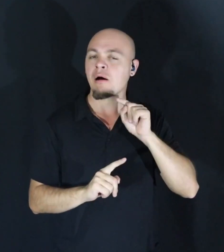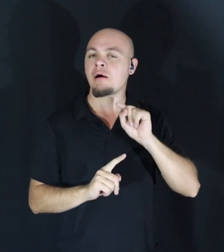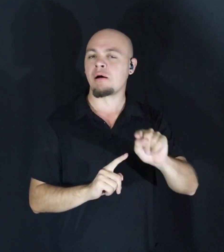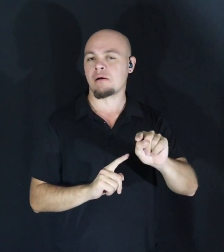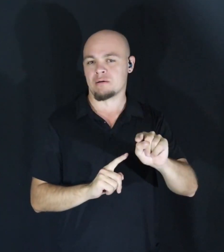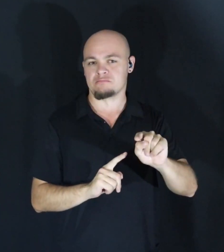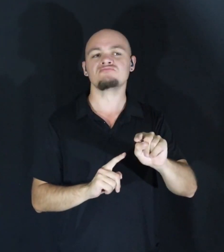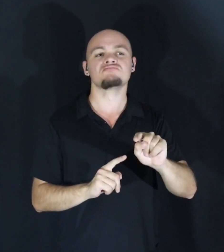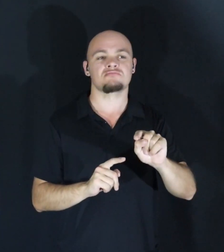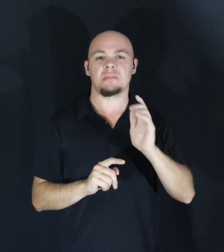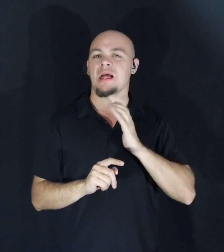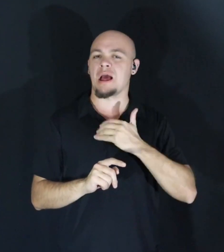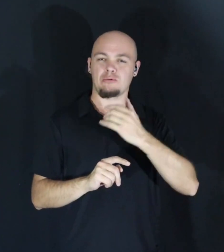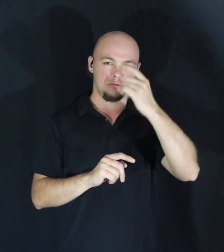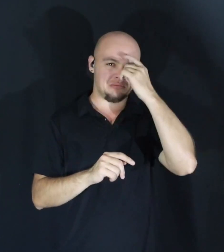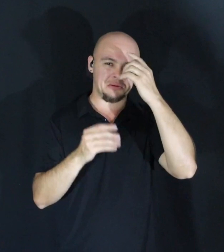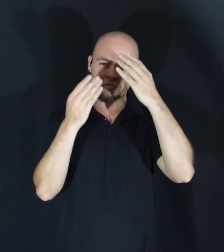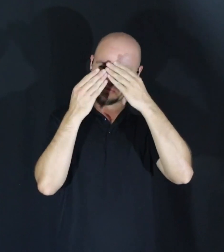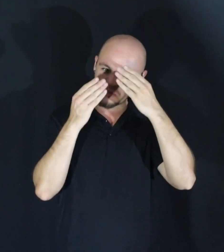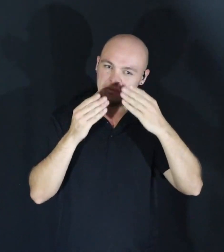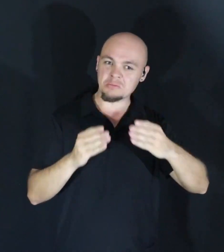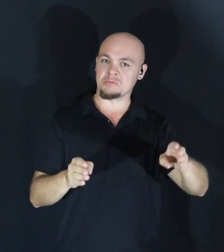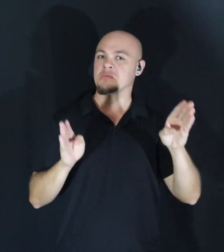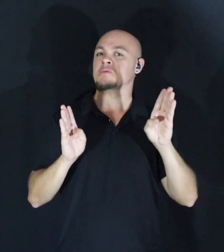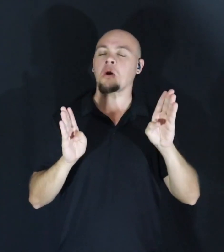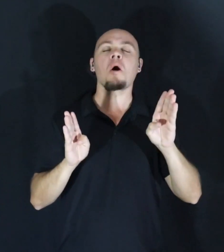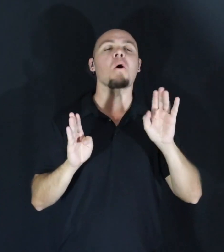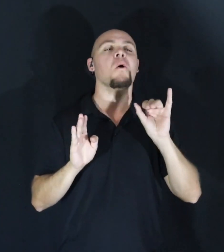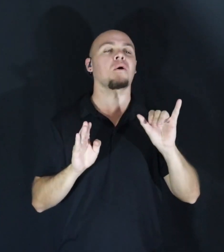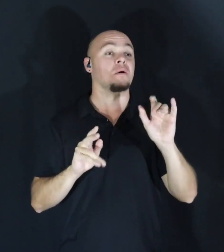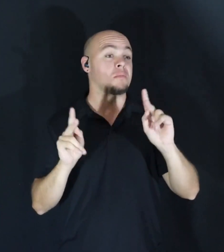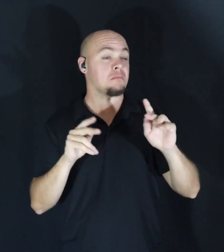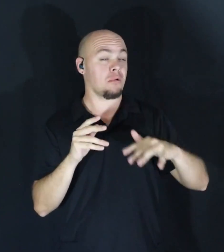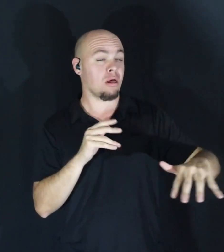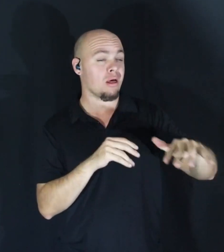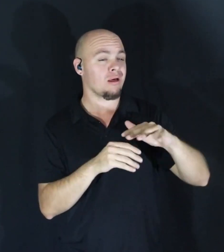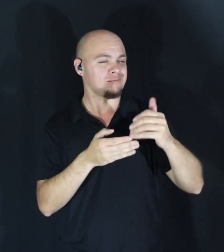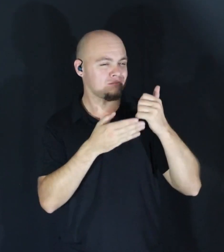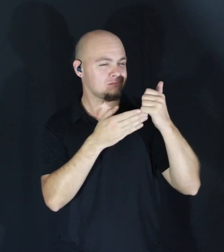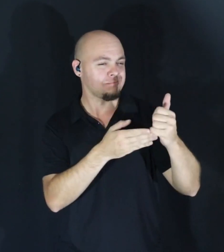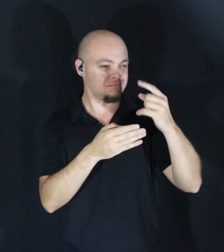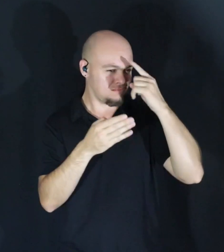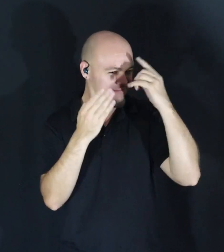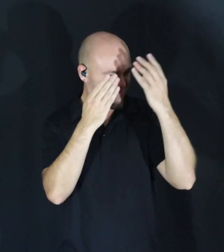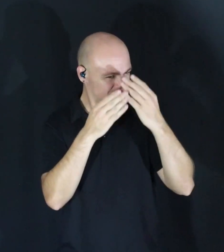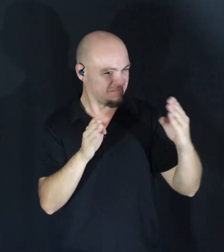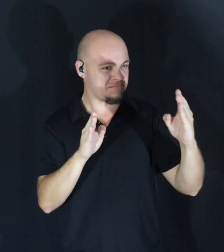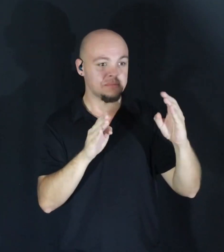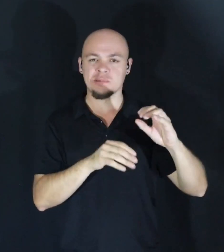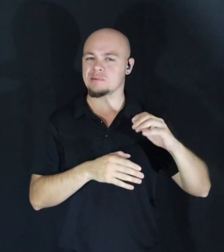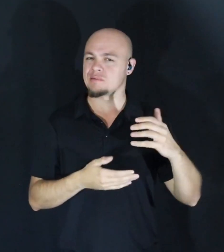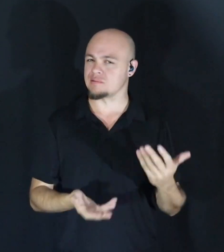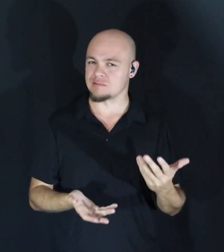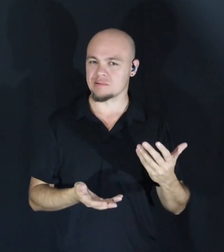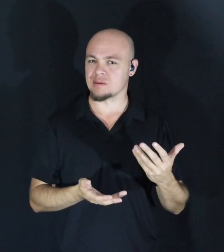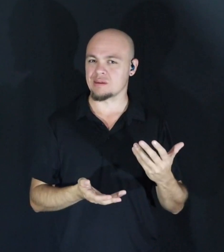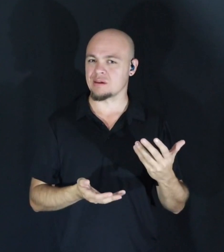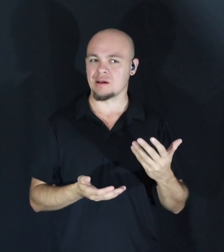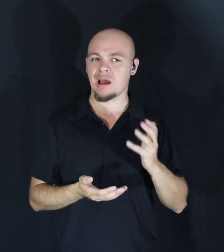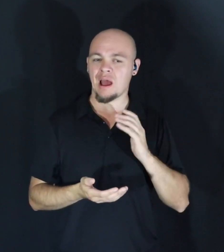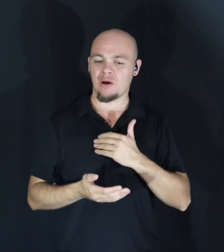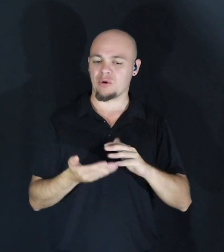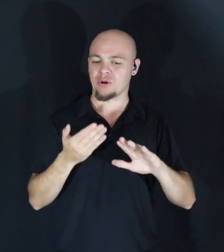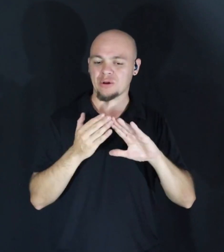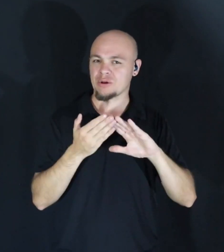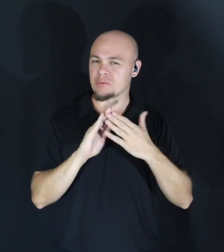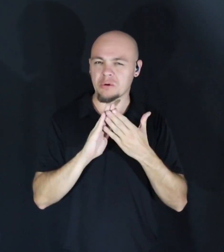and expand our own understanding of ourselves and those around us. After all, how can we move through our